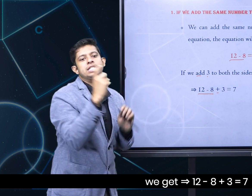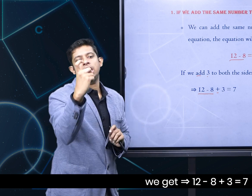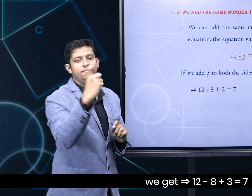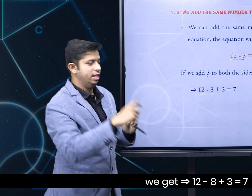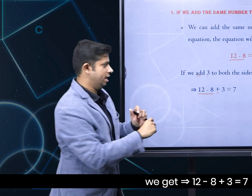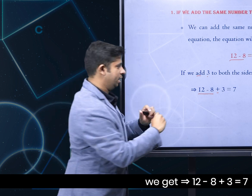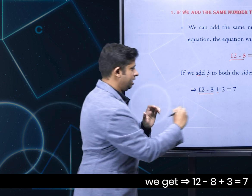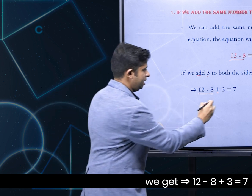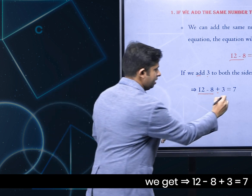Equals to 7.